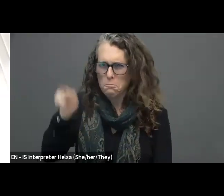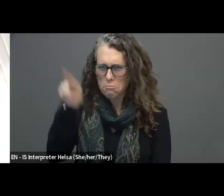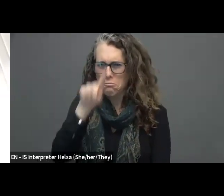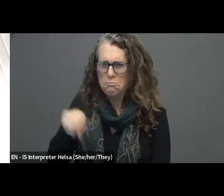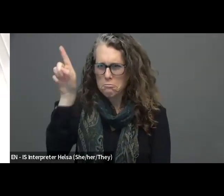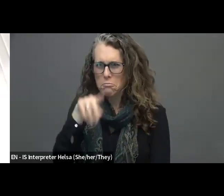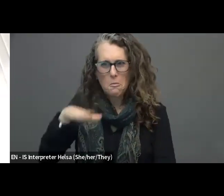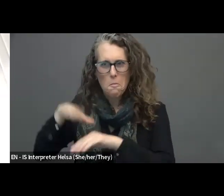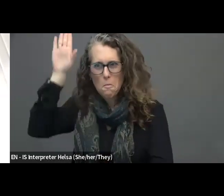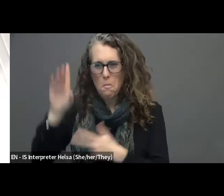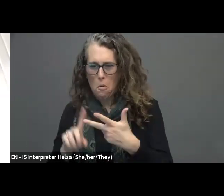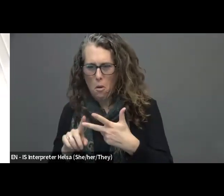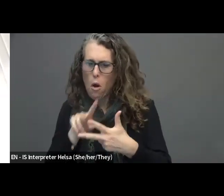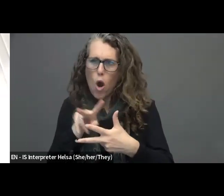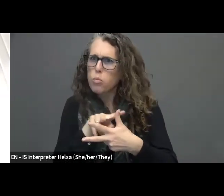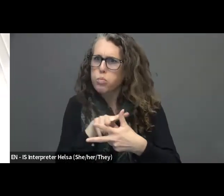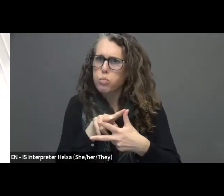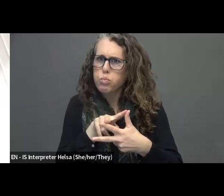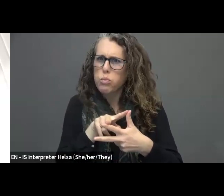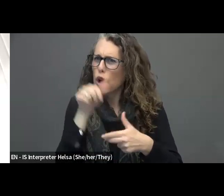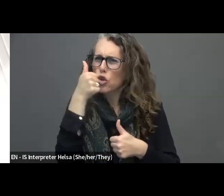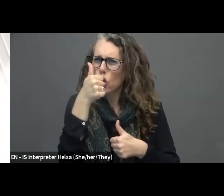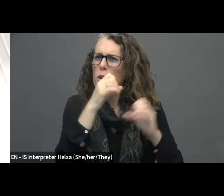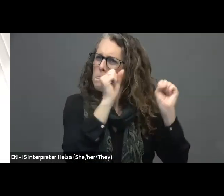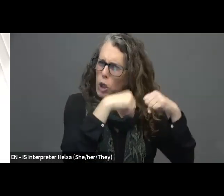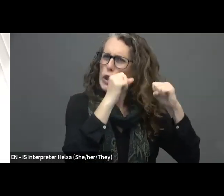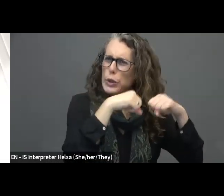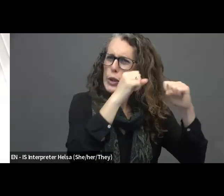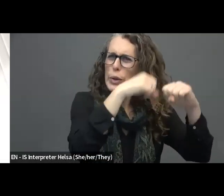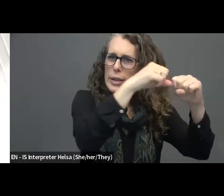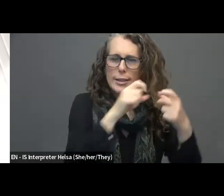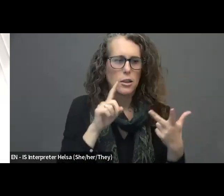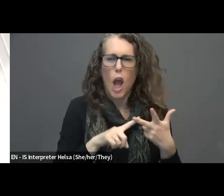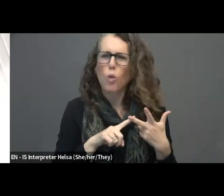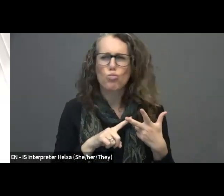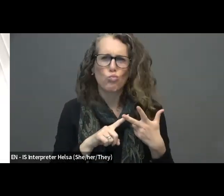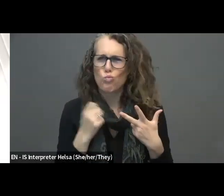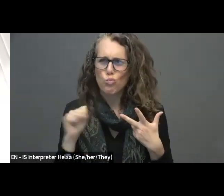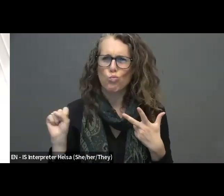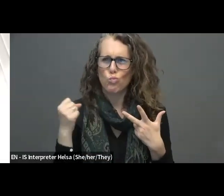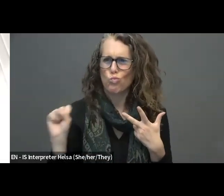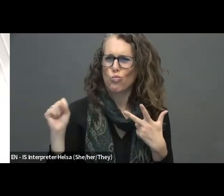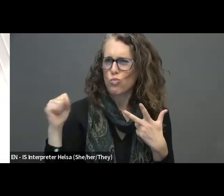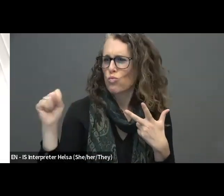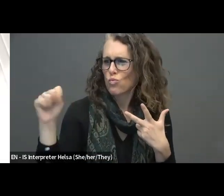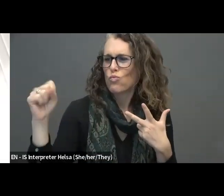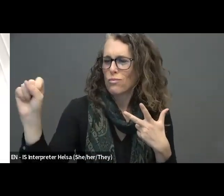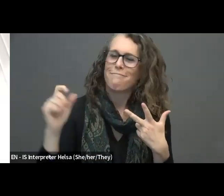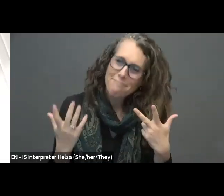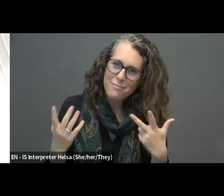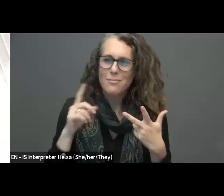raters agreed with one another very well. However, rater 3 was consistently severe. So he or